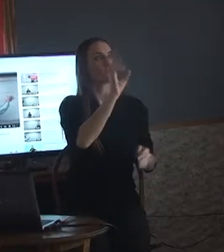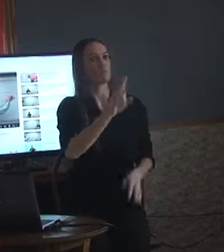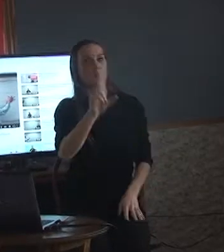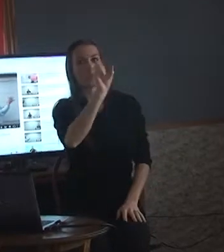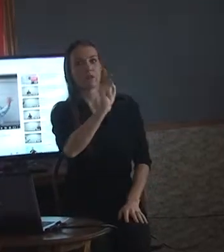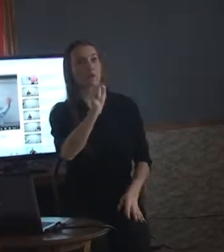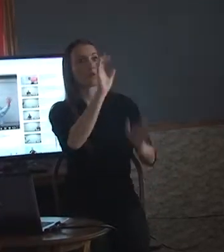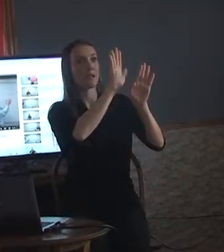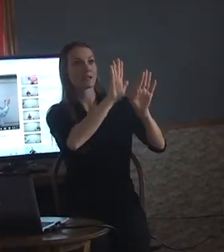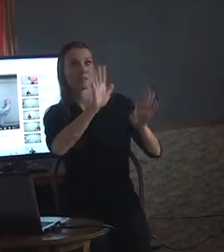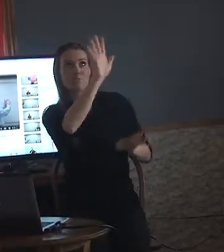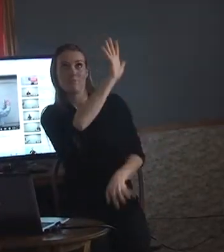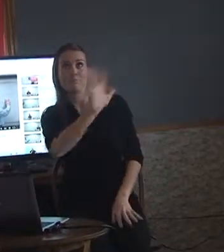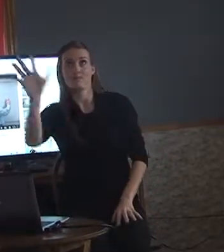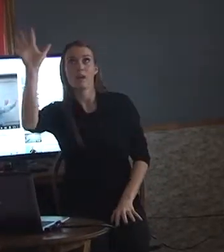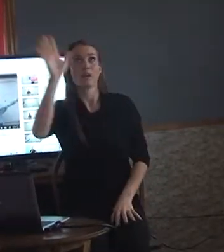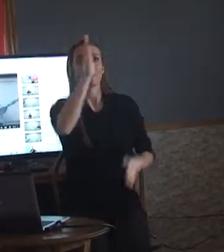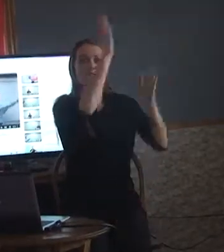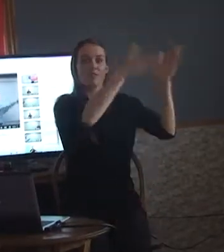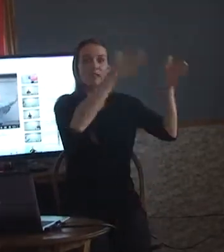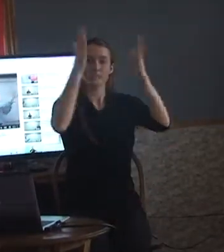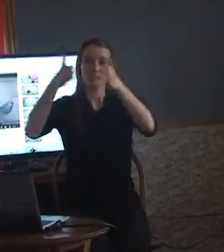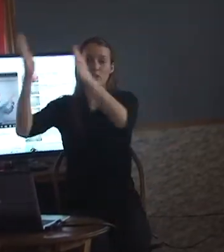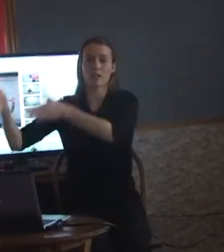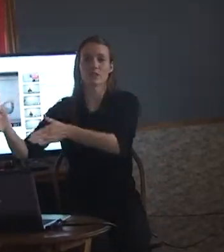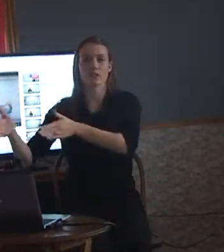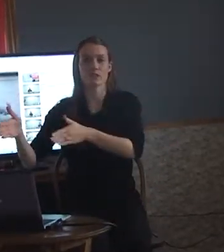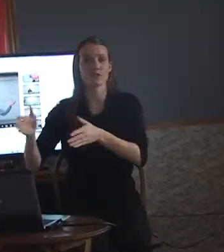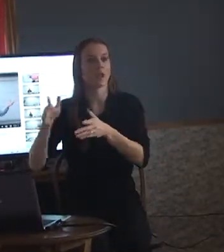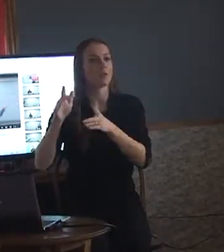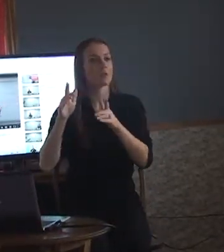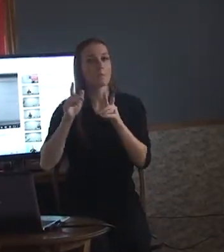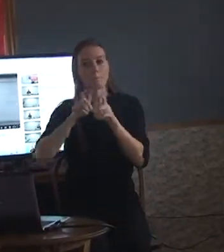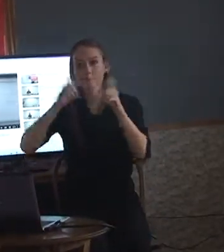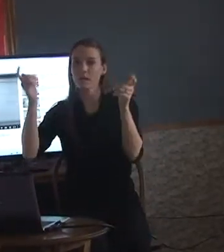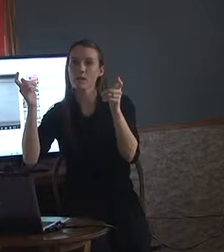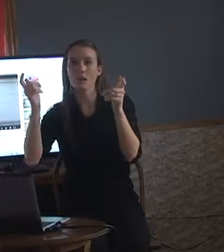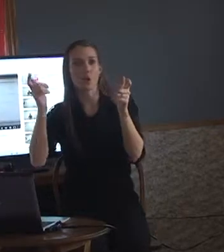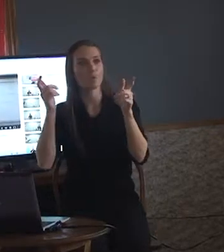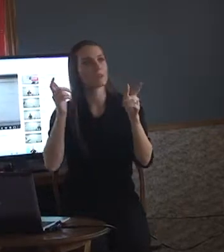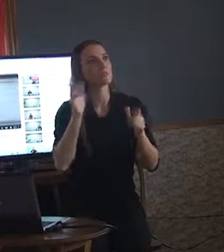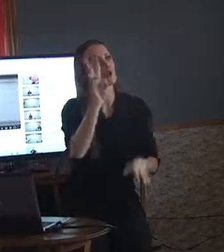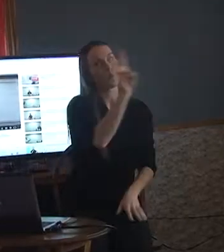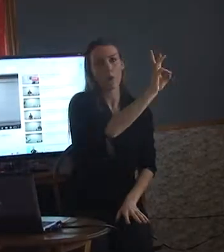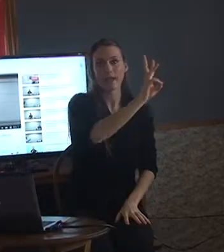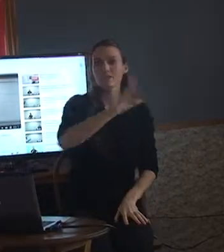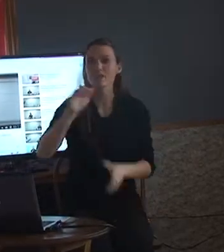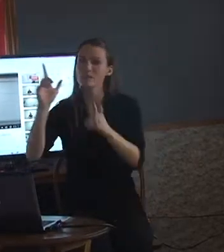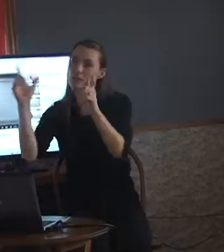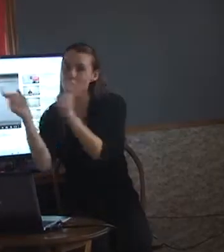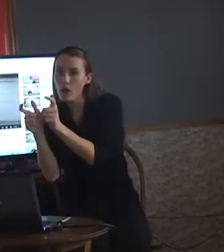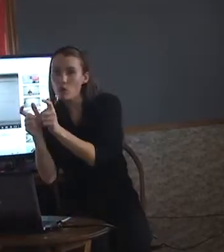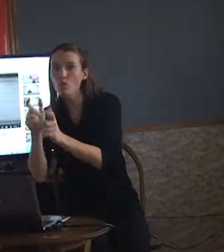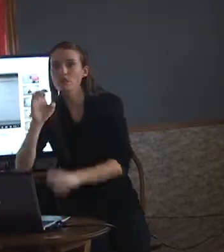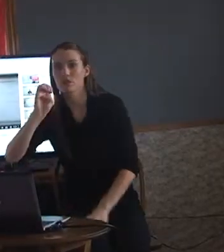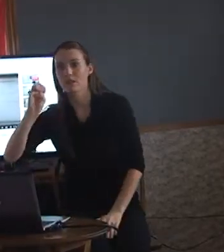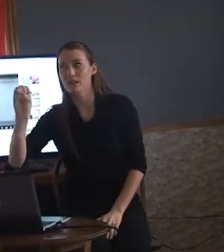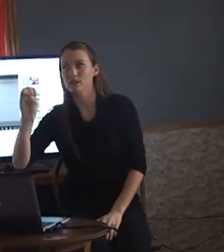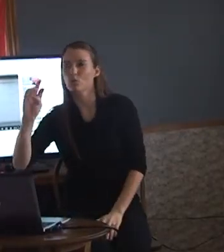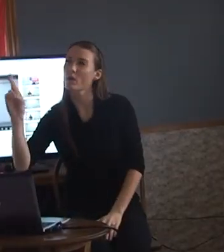right. East. Towards the east. That's how zip codes really work. So even though something might not have a